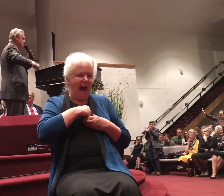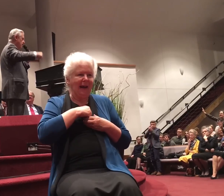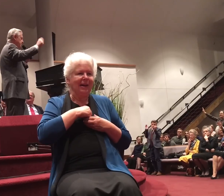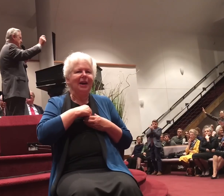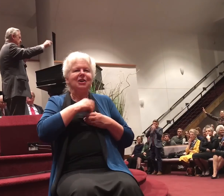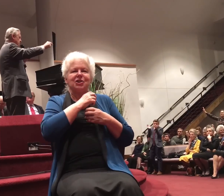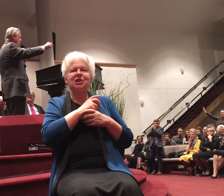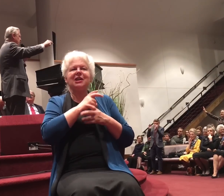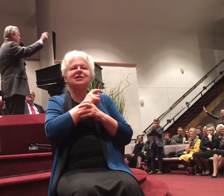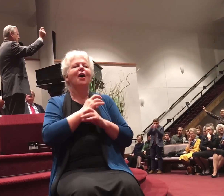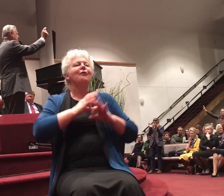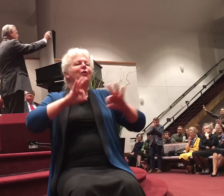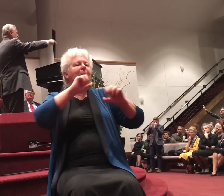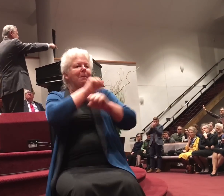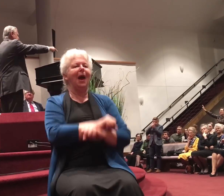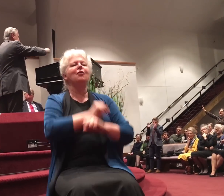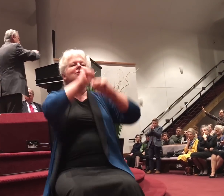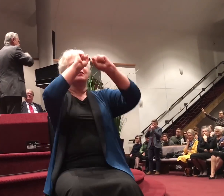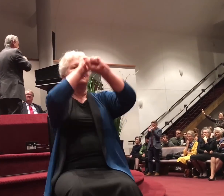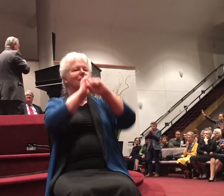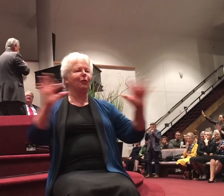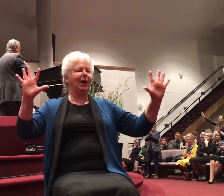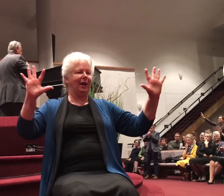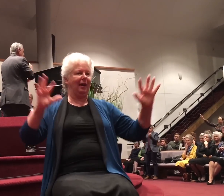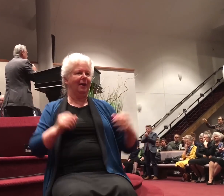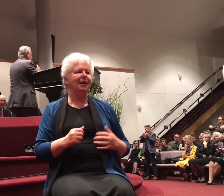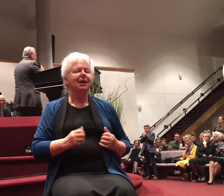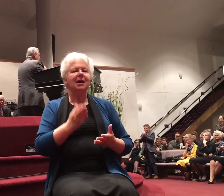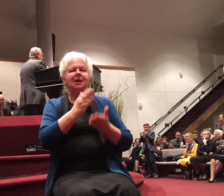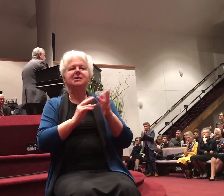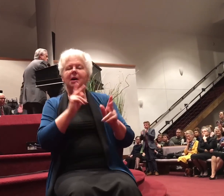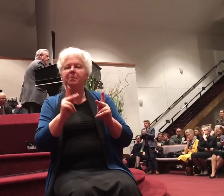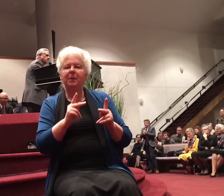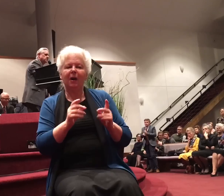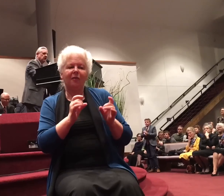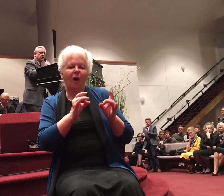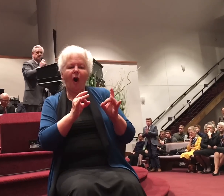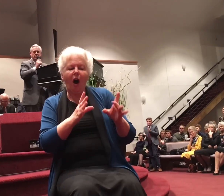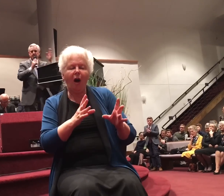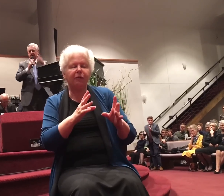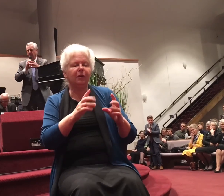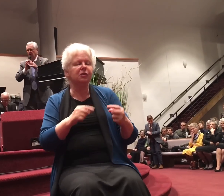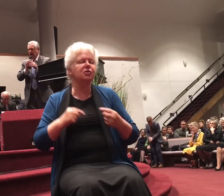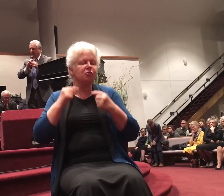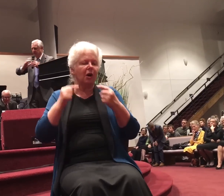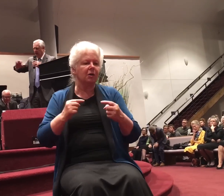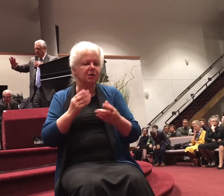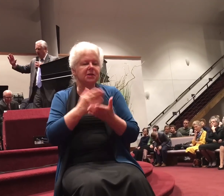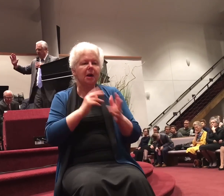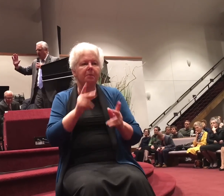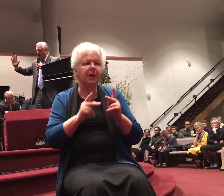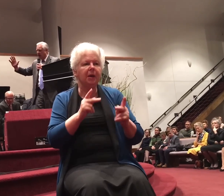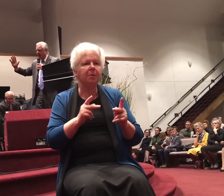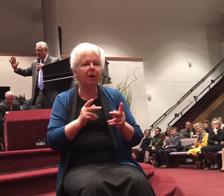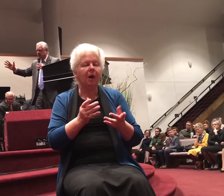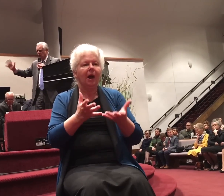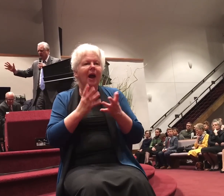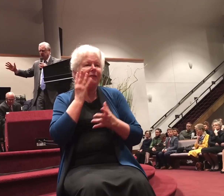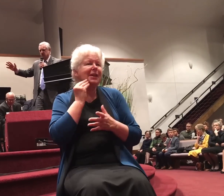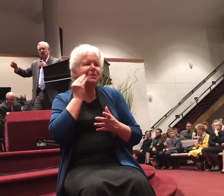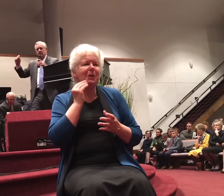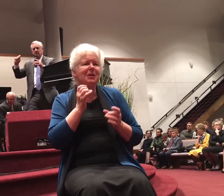Some people go through bitter divorces. Some people go through horrible betrayals. Some people have gone through all